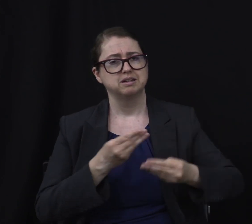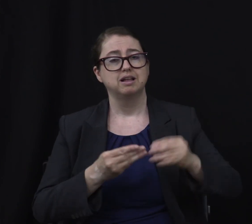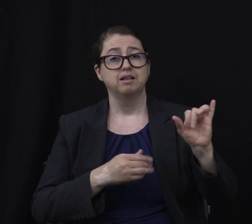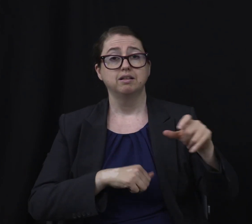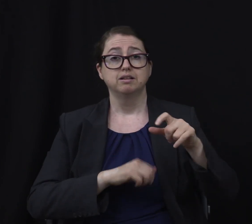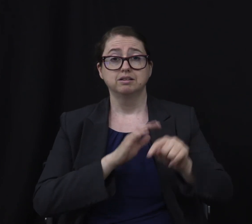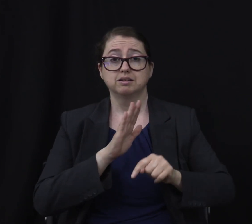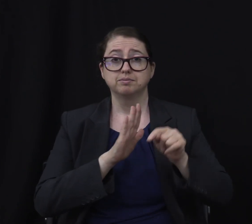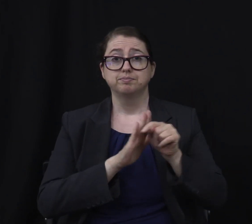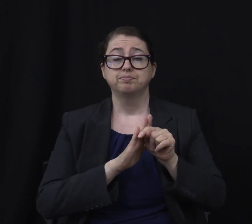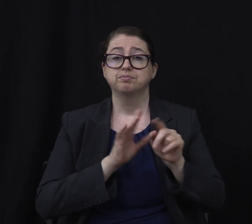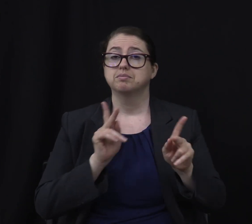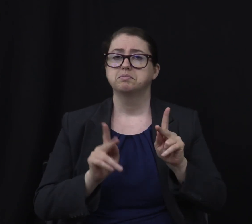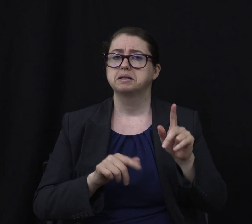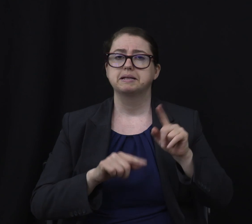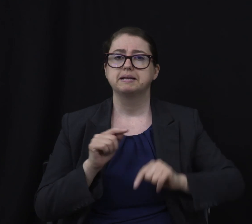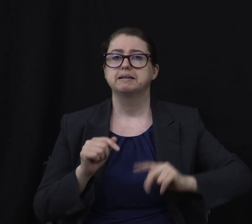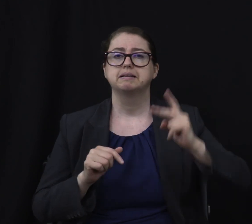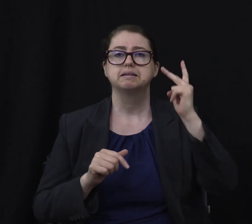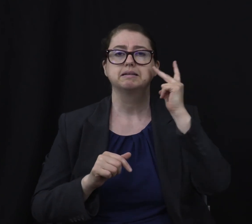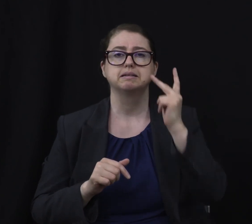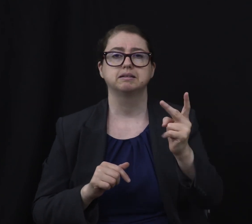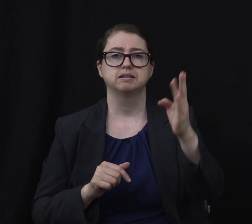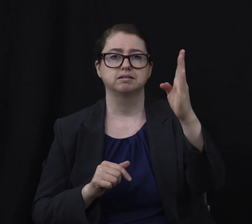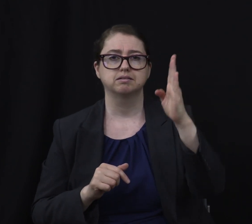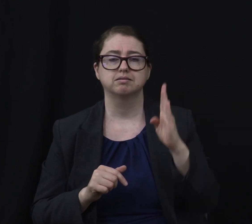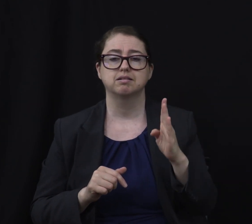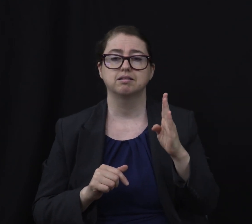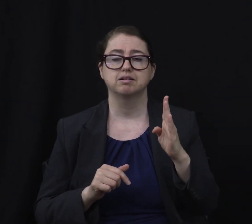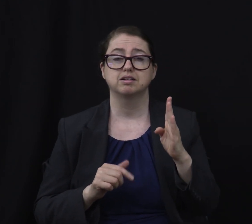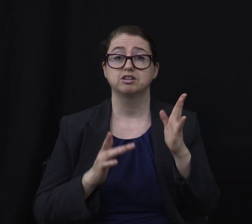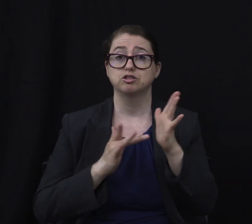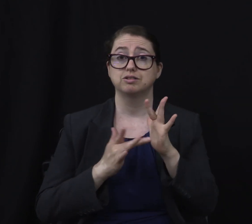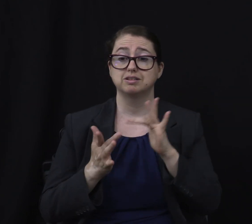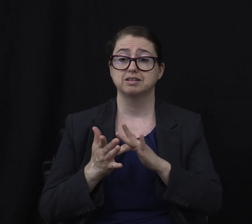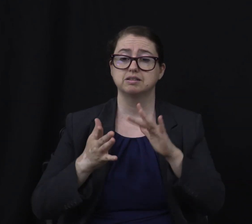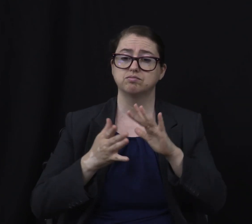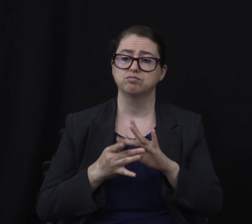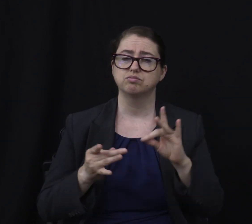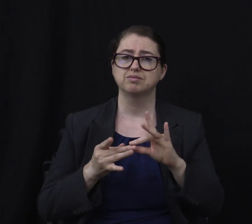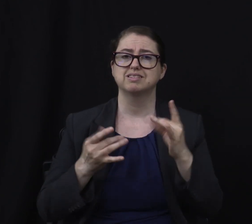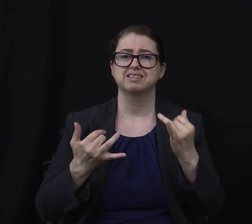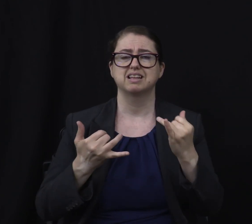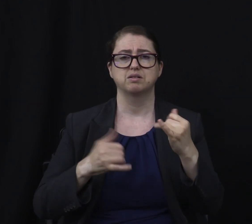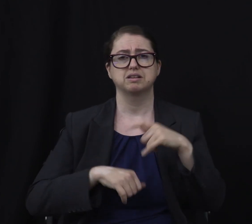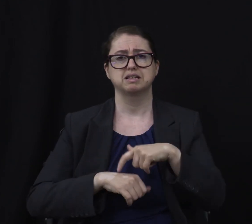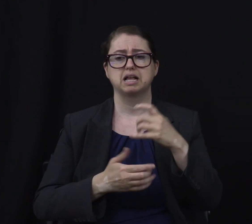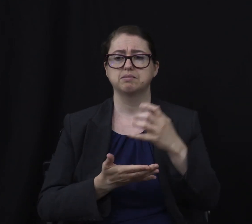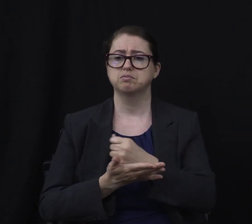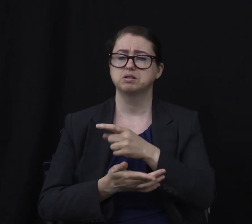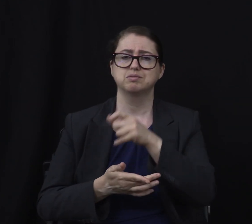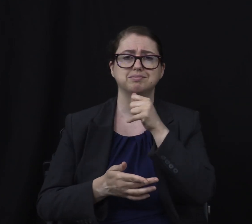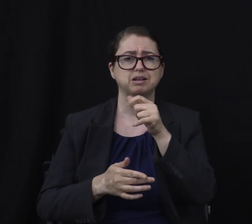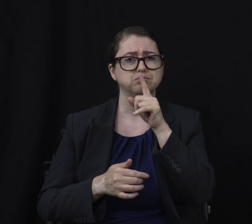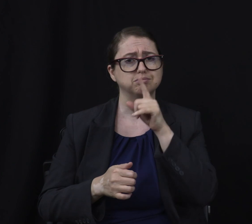truly see their God. He says, listen, now is the time when you're not even sure that it's me to take courage.